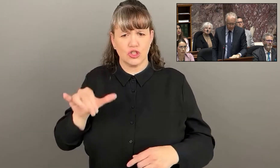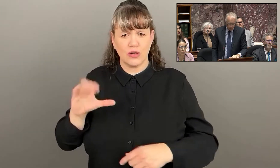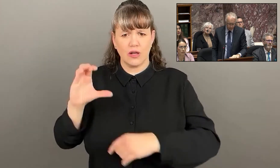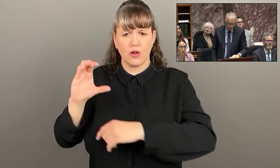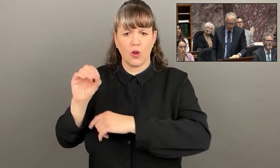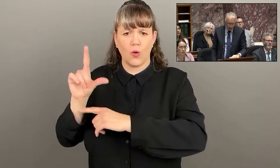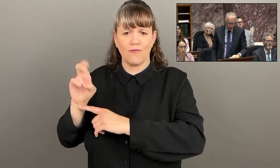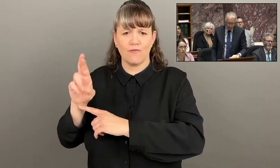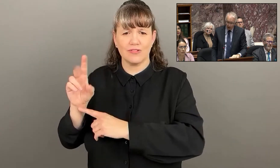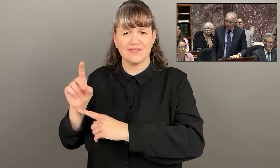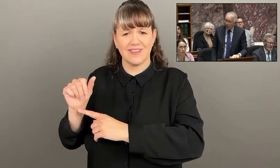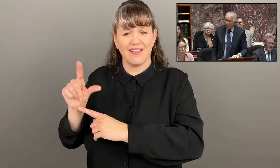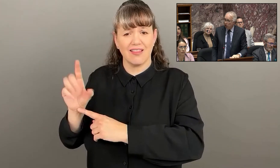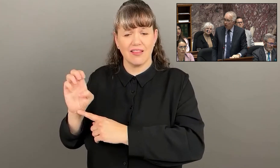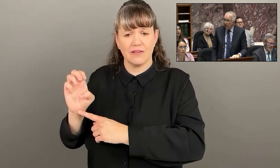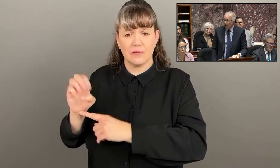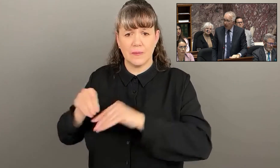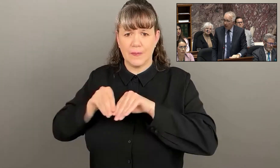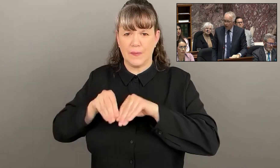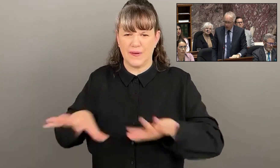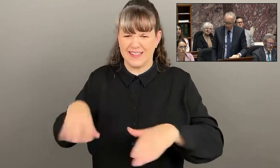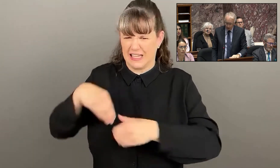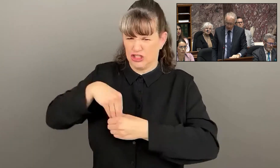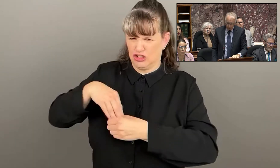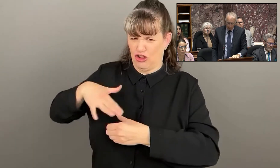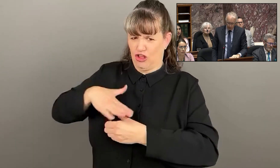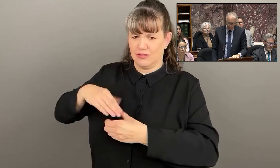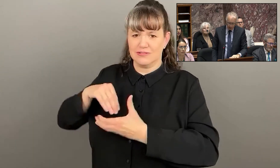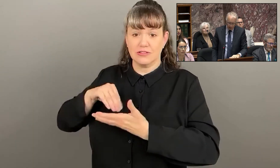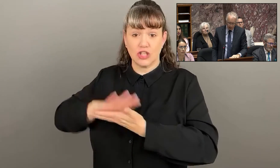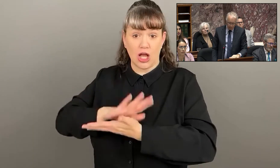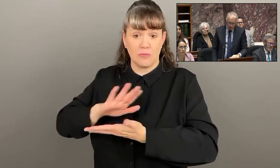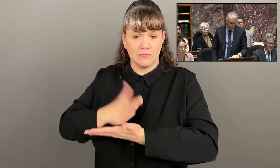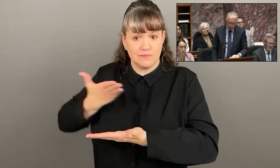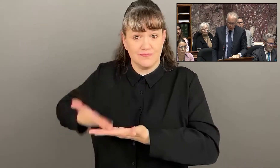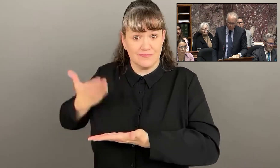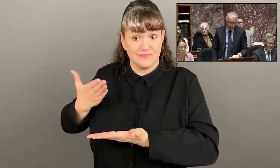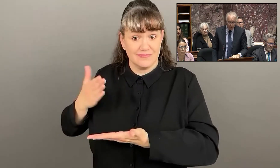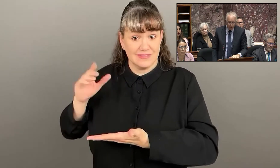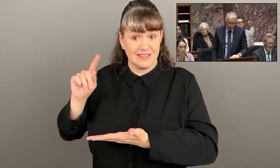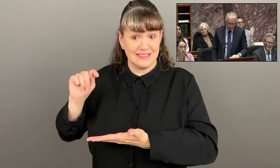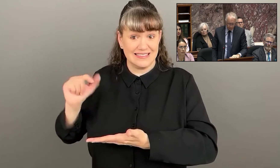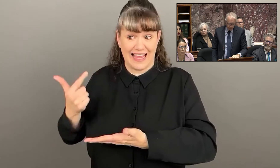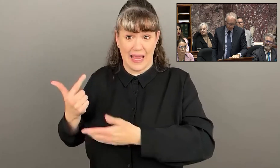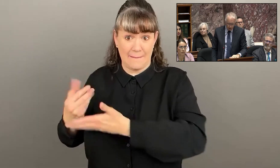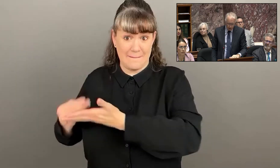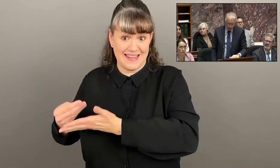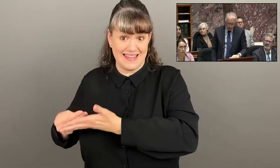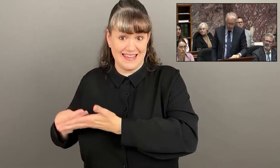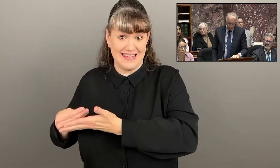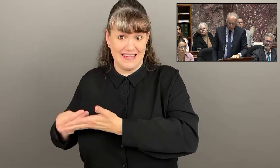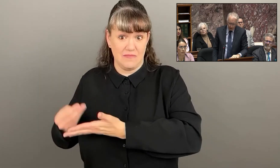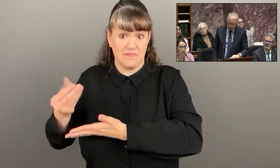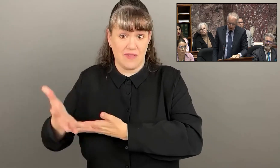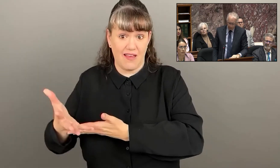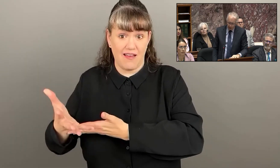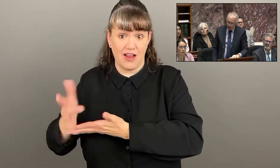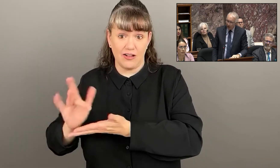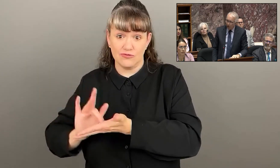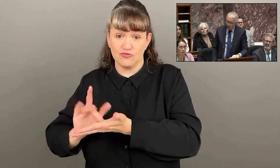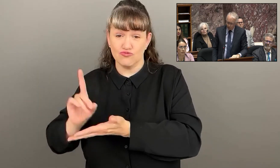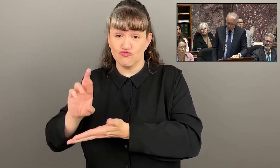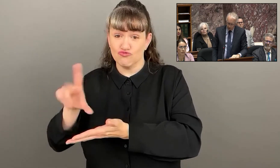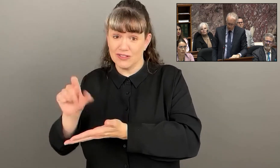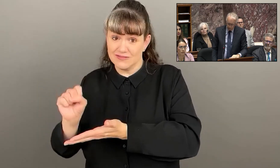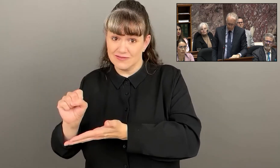crime. The government initially denied it, then claimed they've changed the policy. But instead of